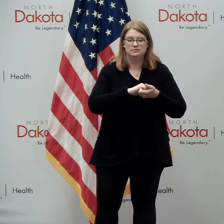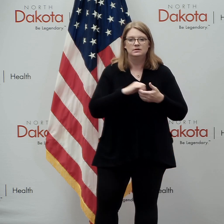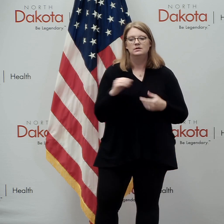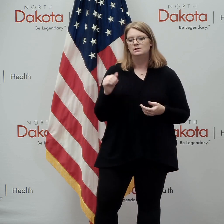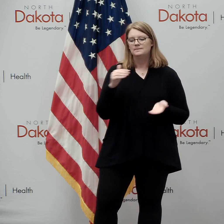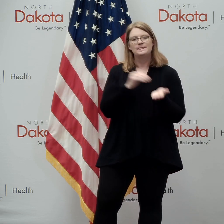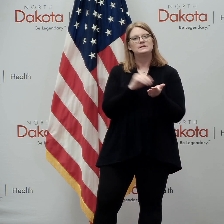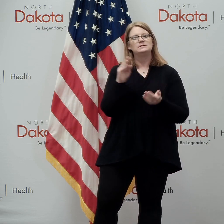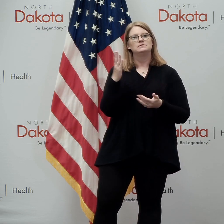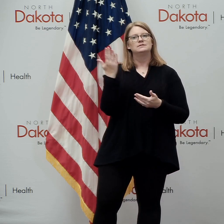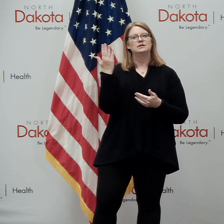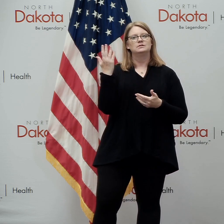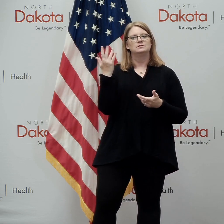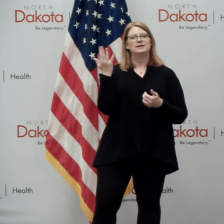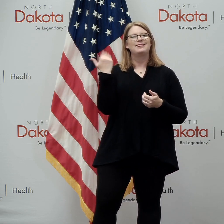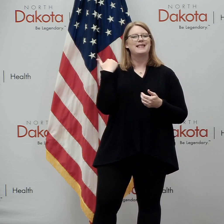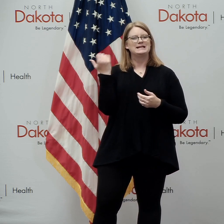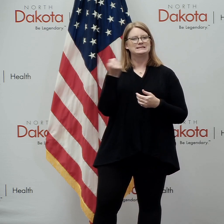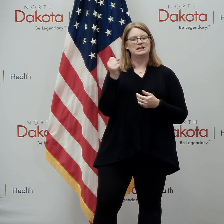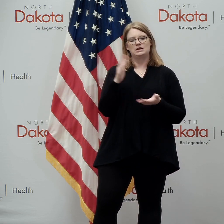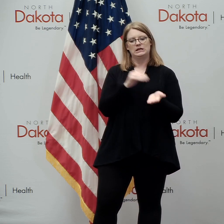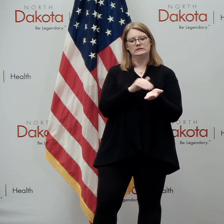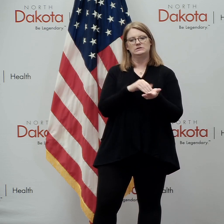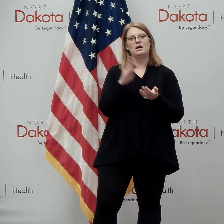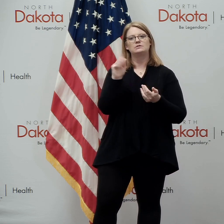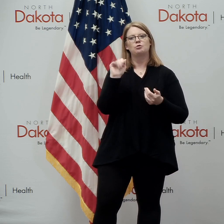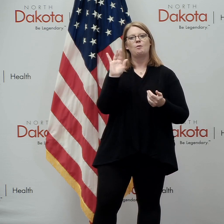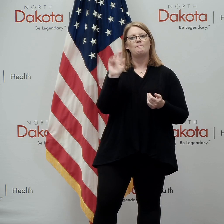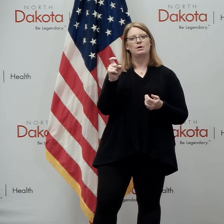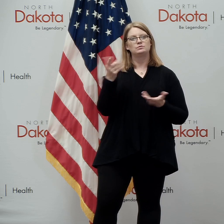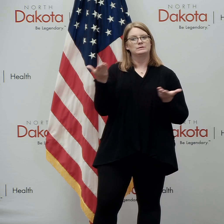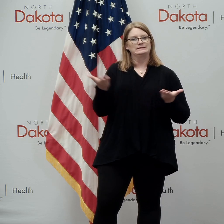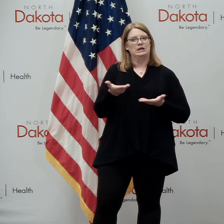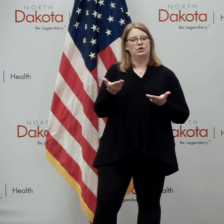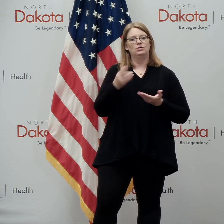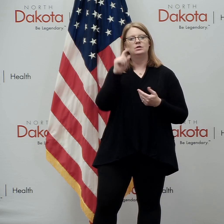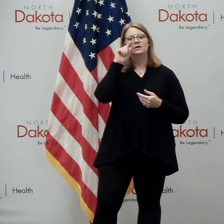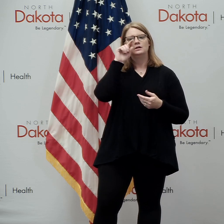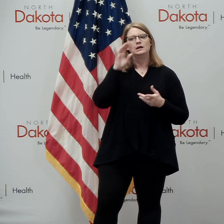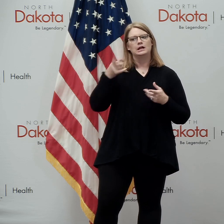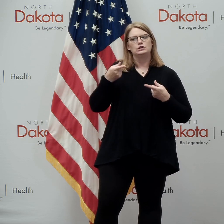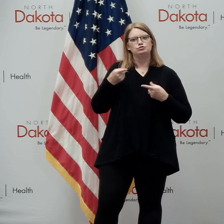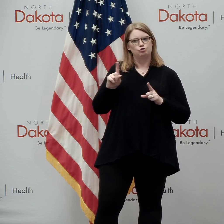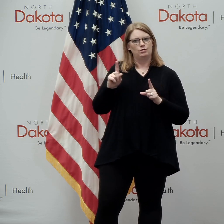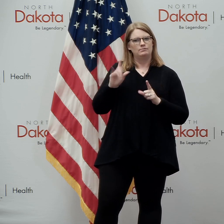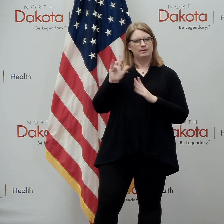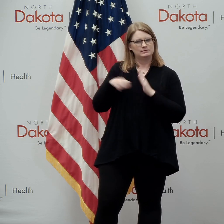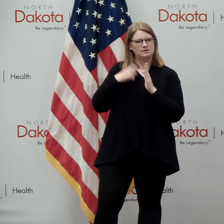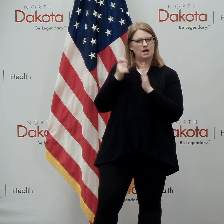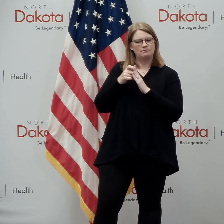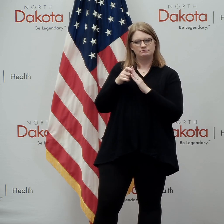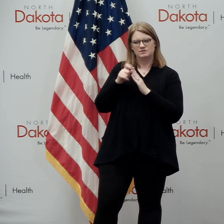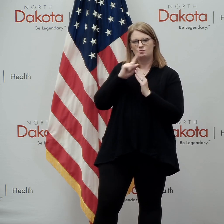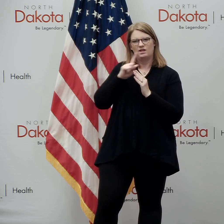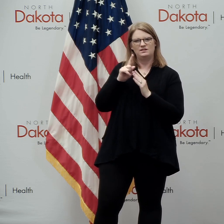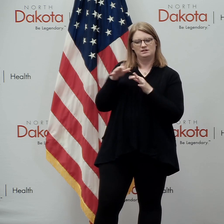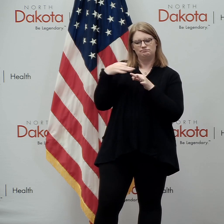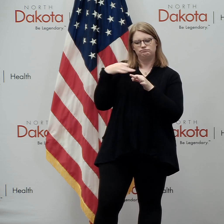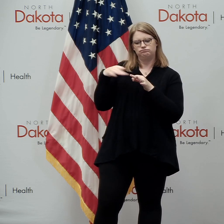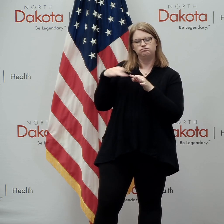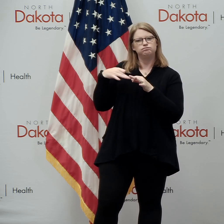Dr. Brooks was here last Saturday in North Dakota, and during that time frame, she explained in detail during that